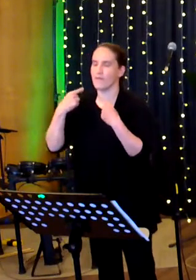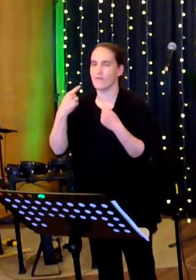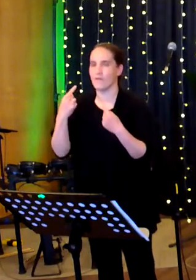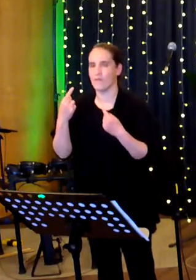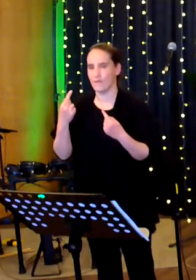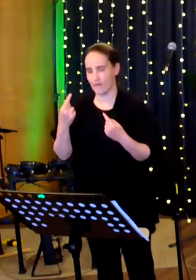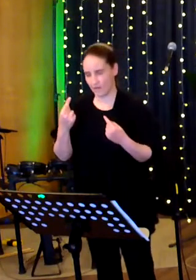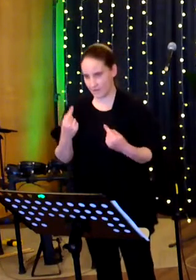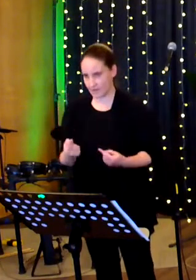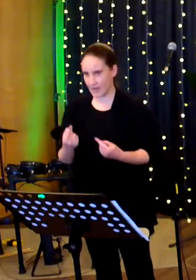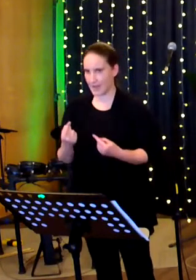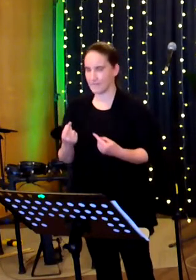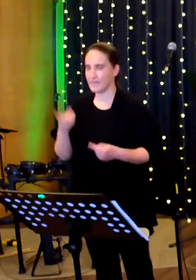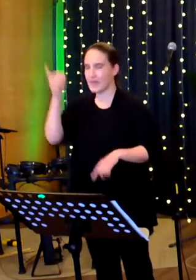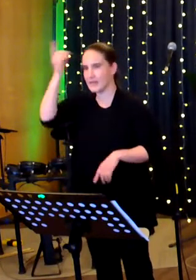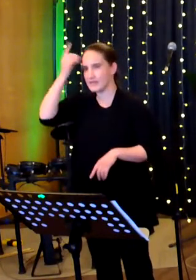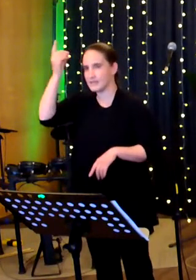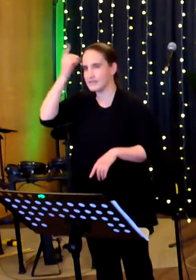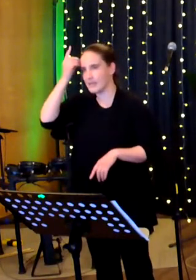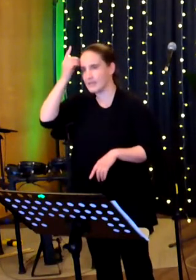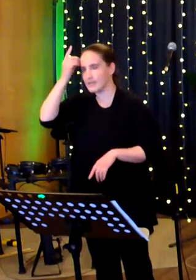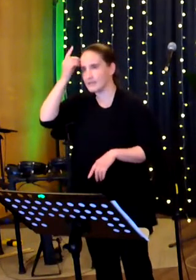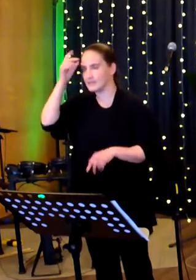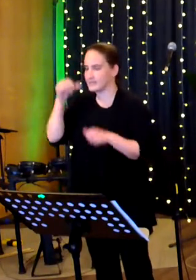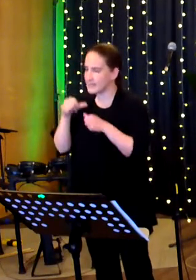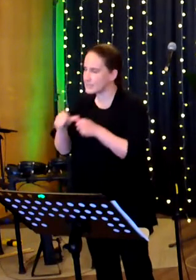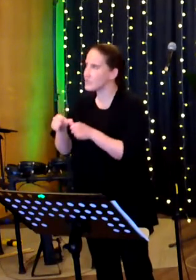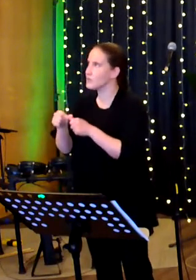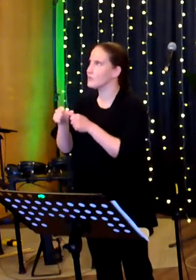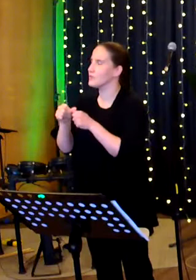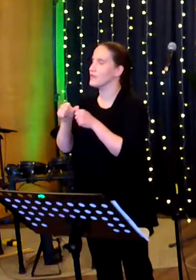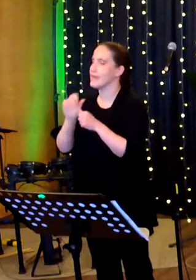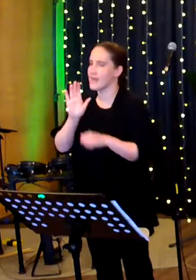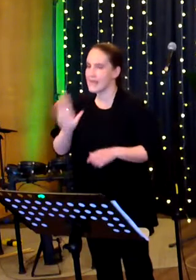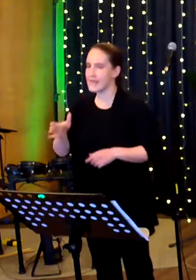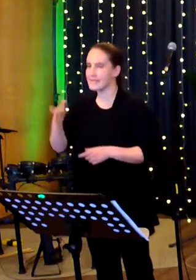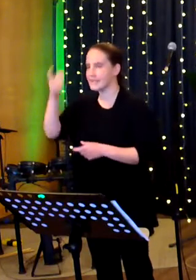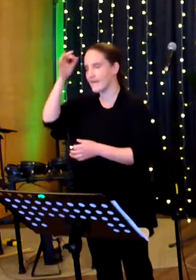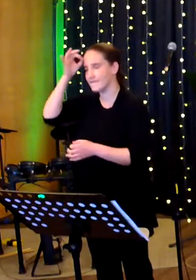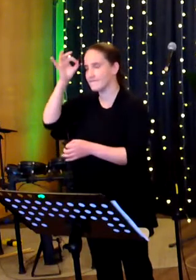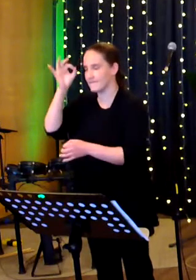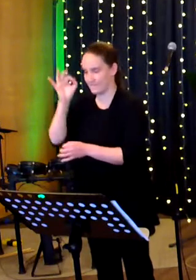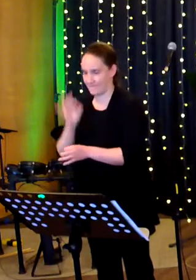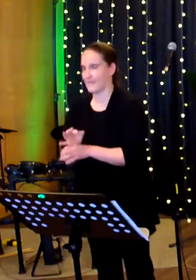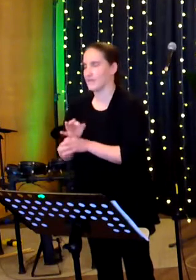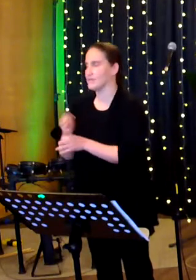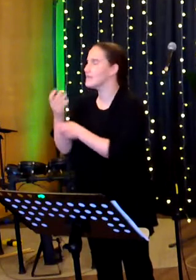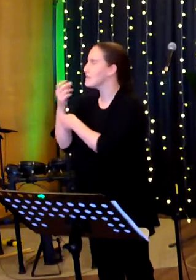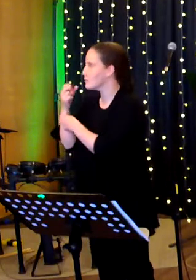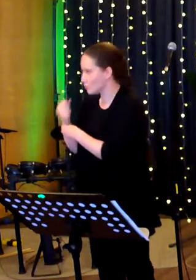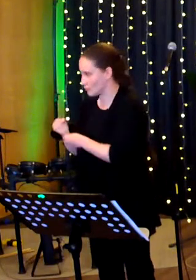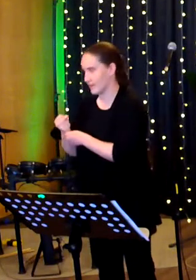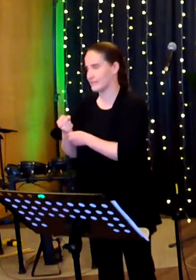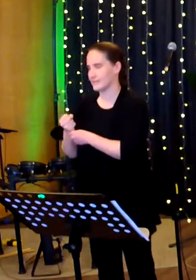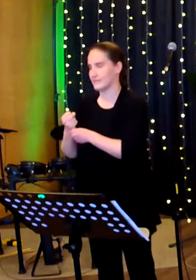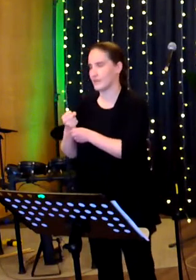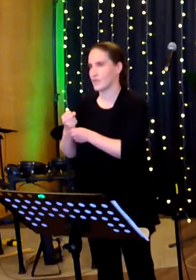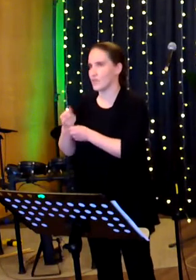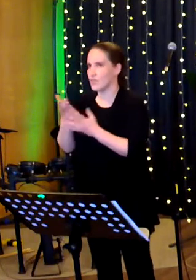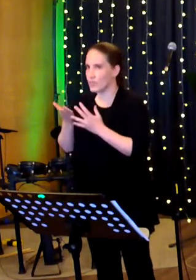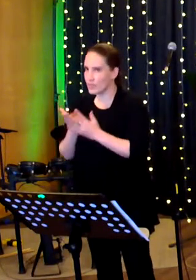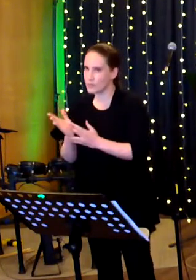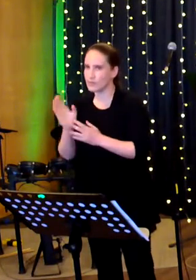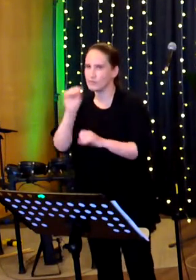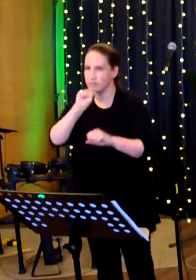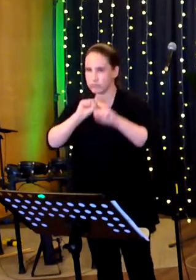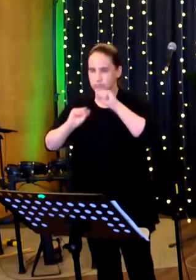being taken from his homeland, even in the face of difficulties and opposition, he has been standing firm in faith and trusting